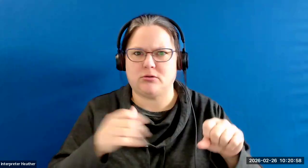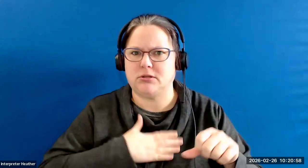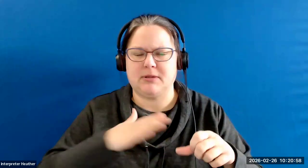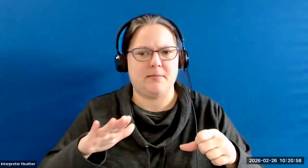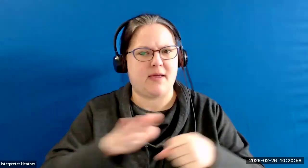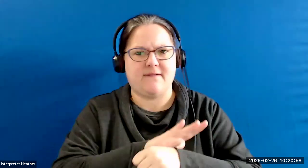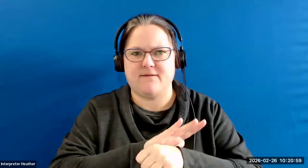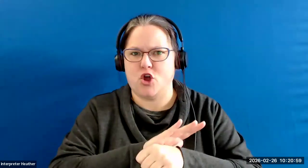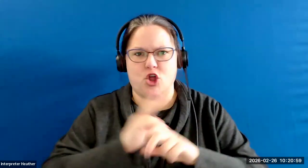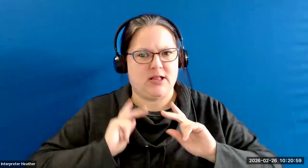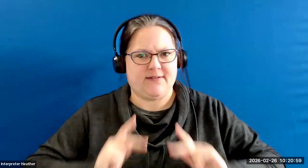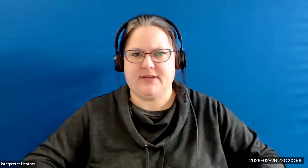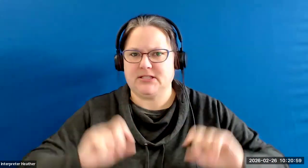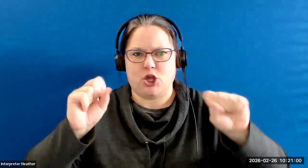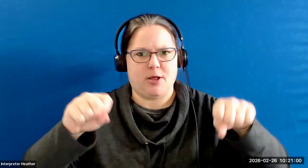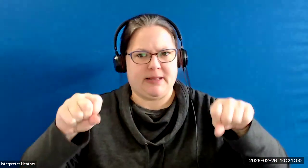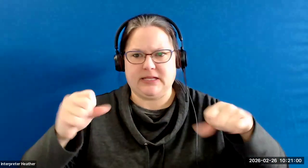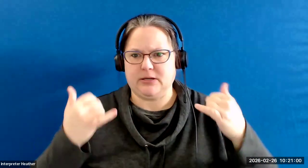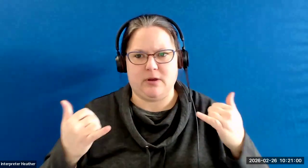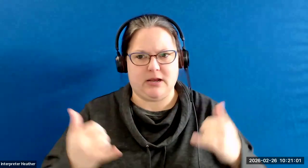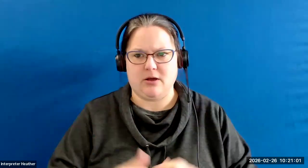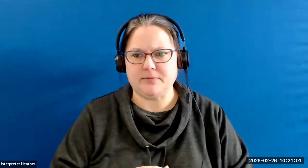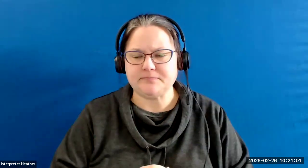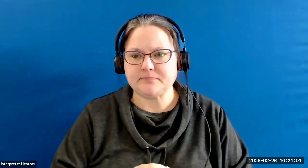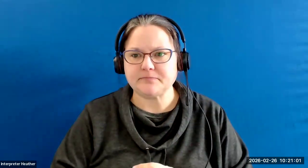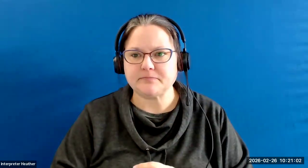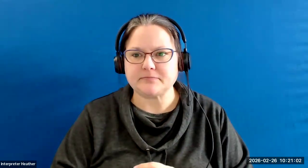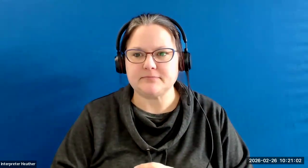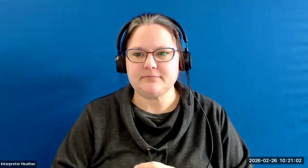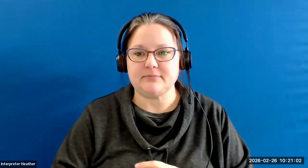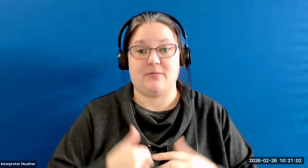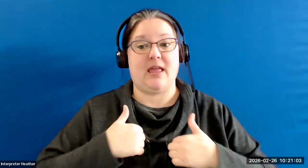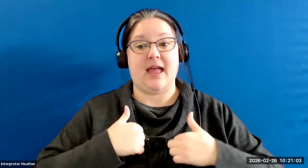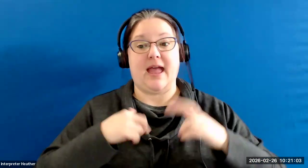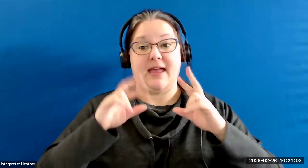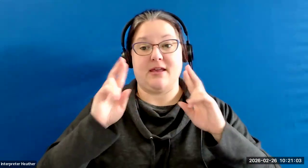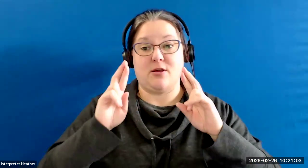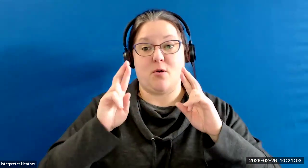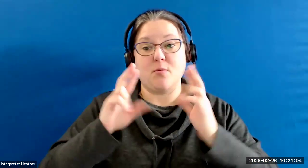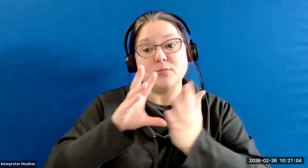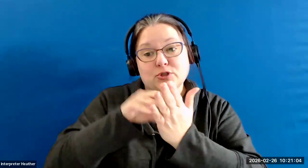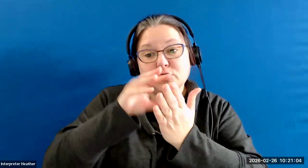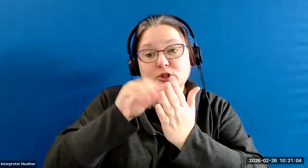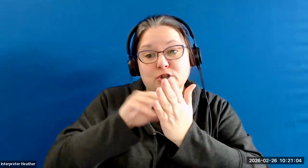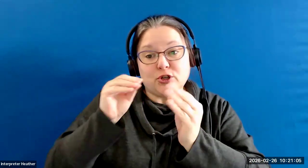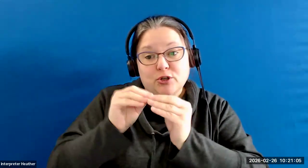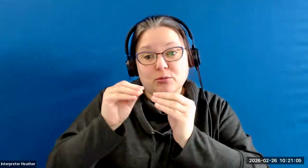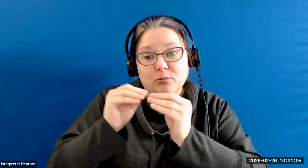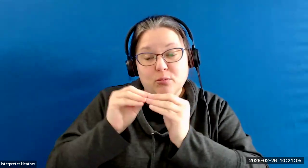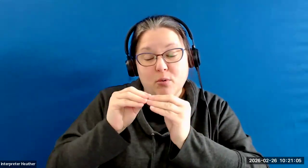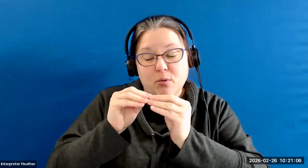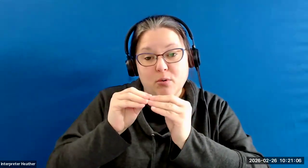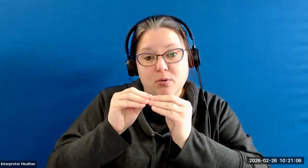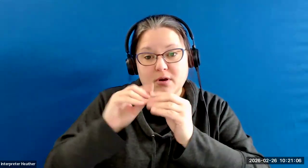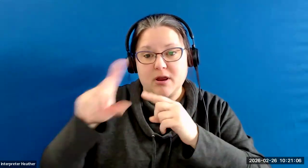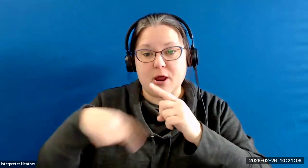full physical activity. I hope to learn more about